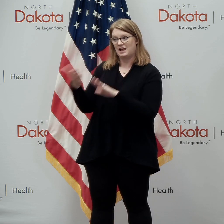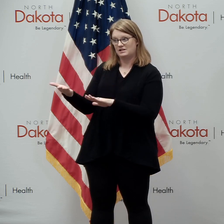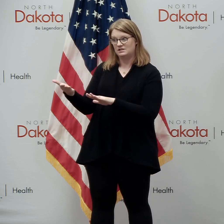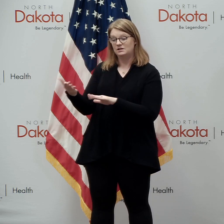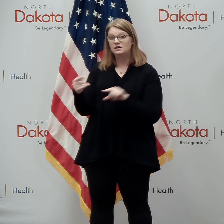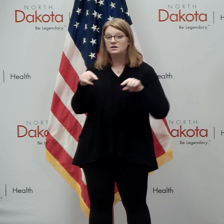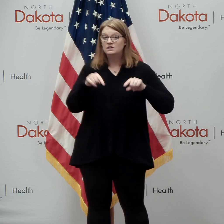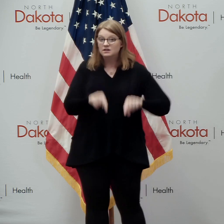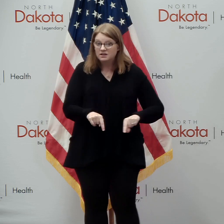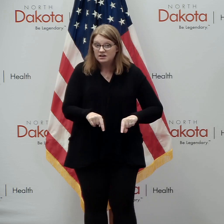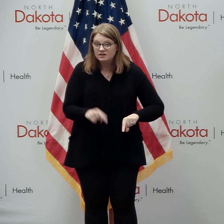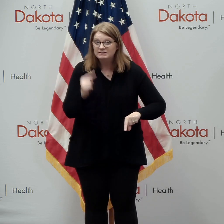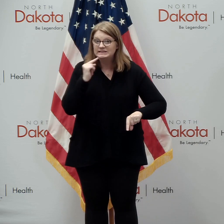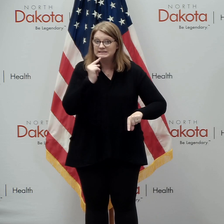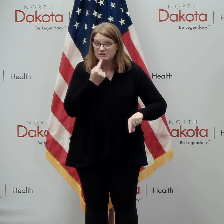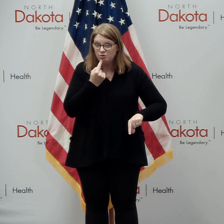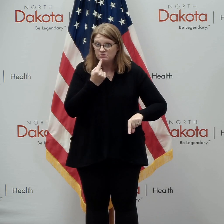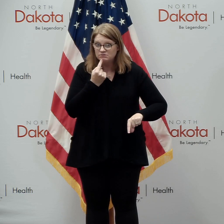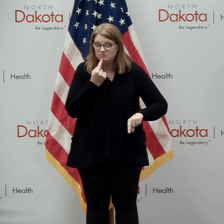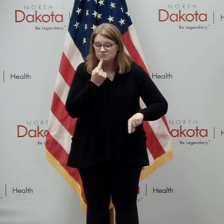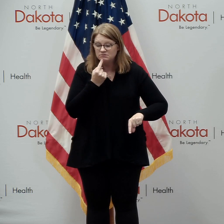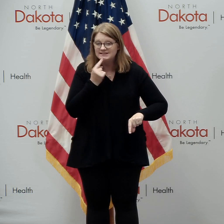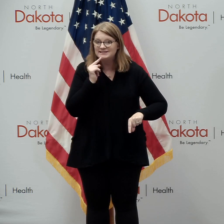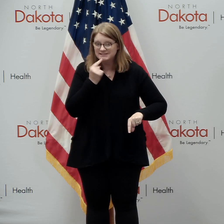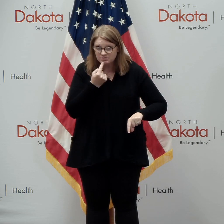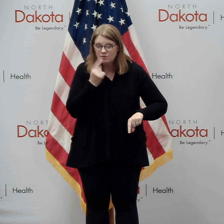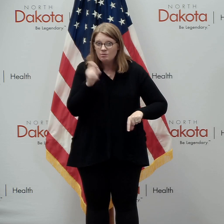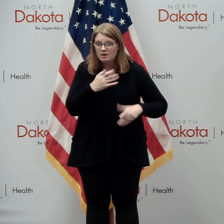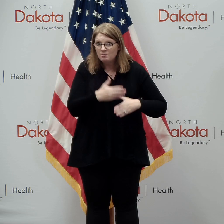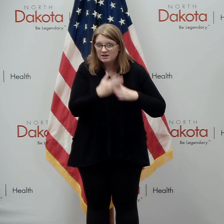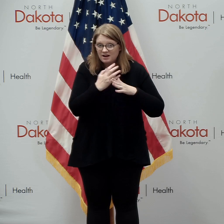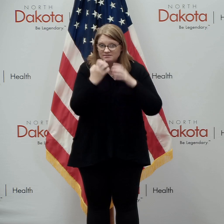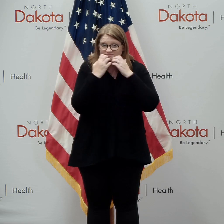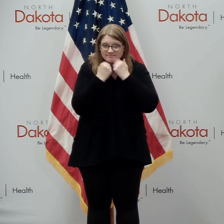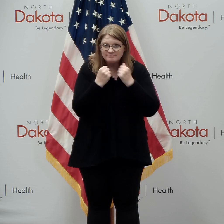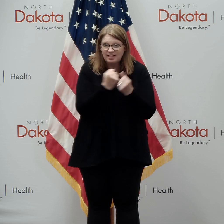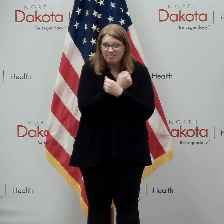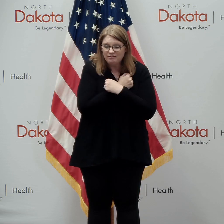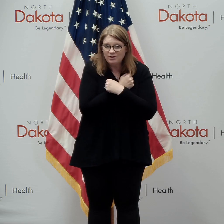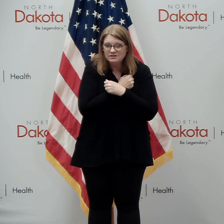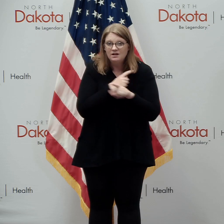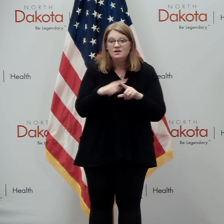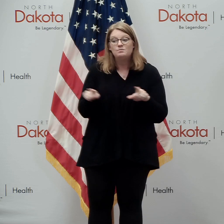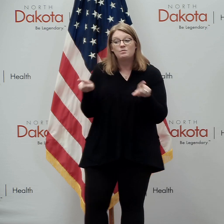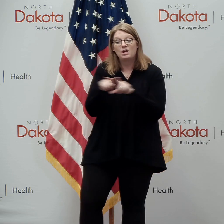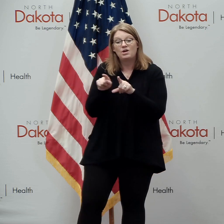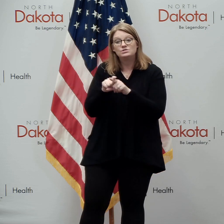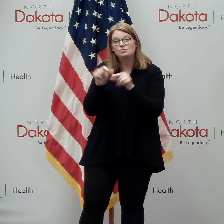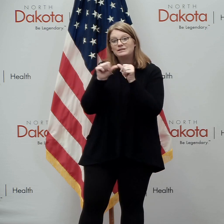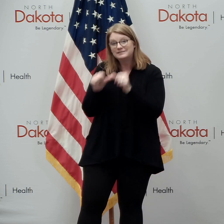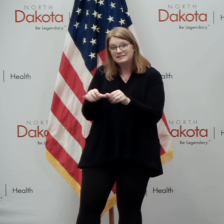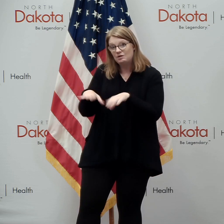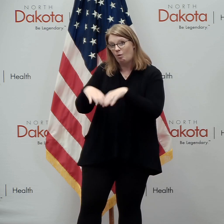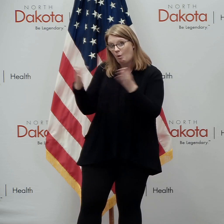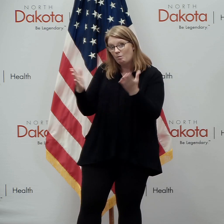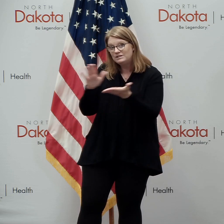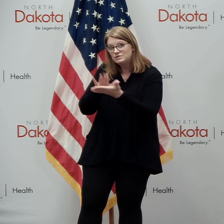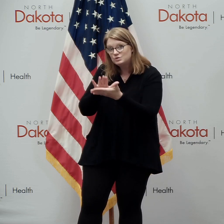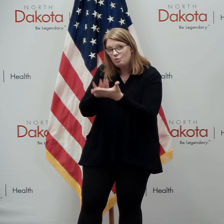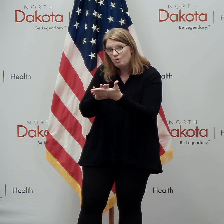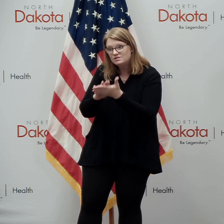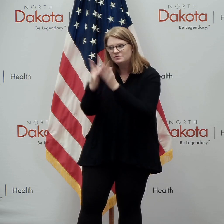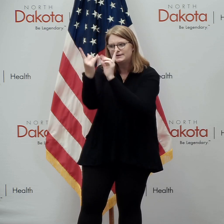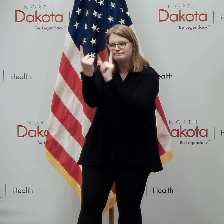about wanting to protect our loved ones and the most vulnerable, but we're also serious about making sure that we can keep our schools open for